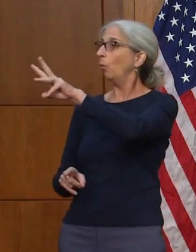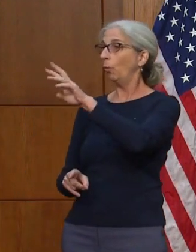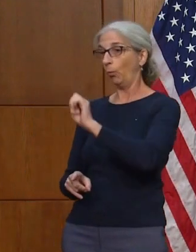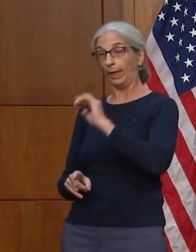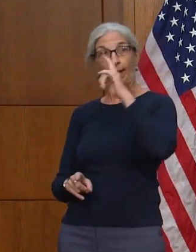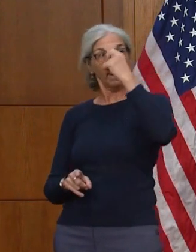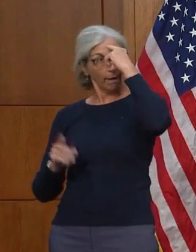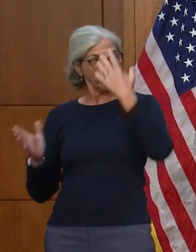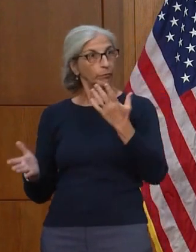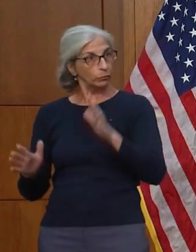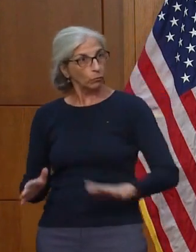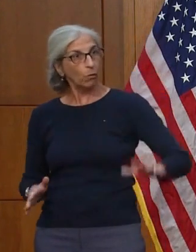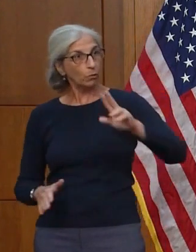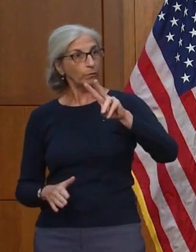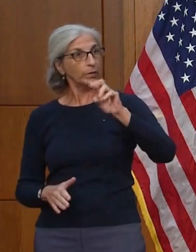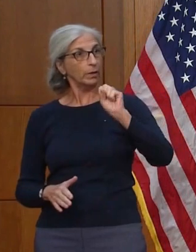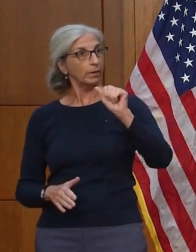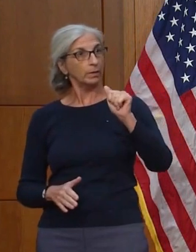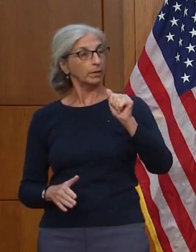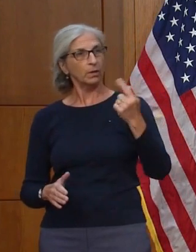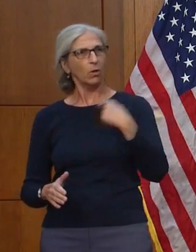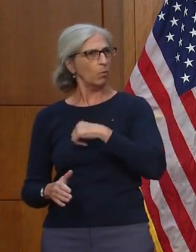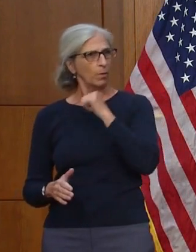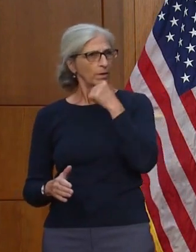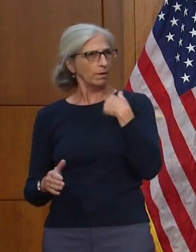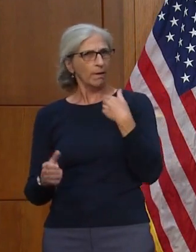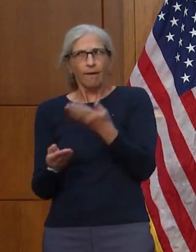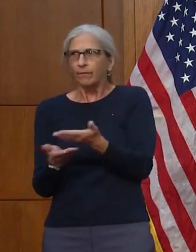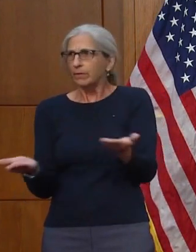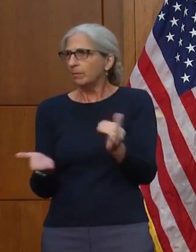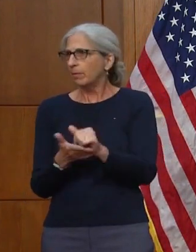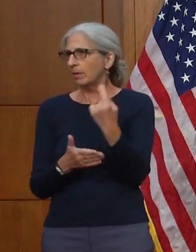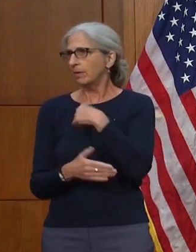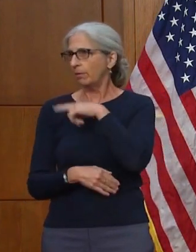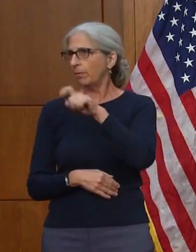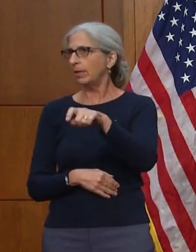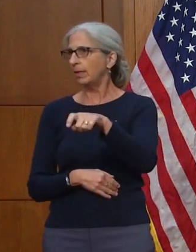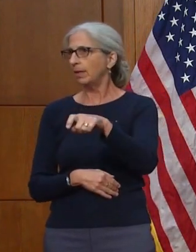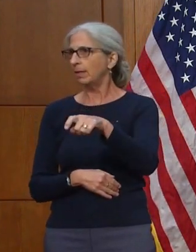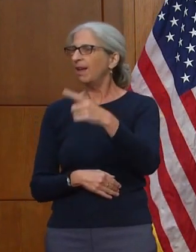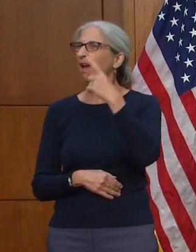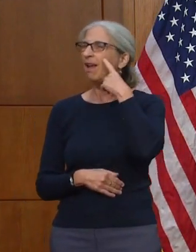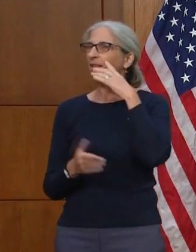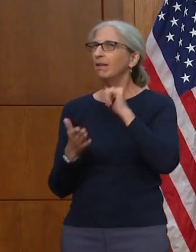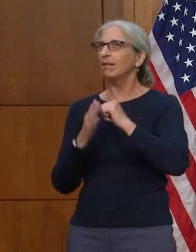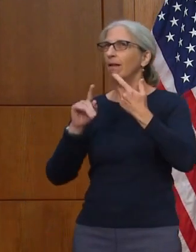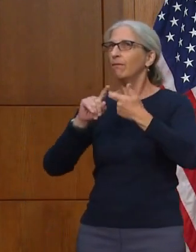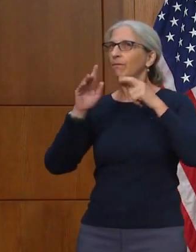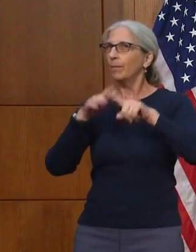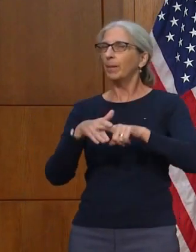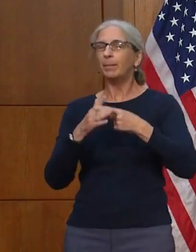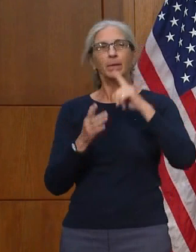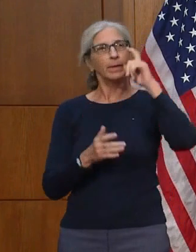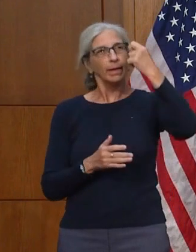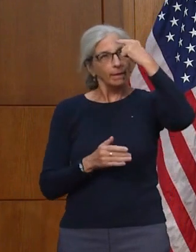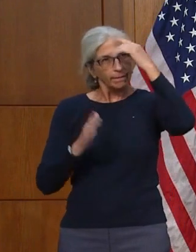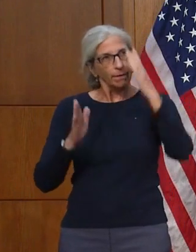And from the beginning, I think that the governors have really taken a